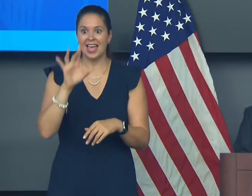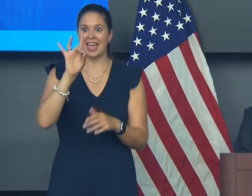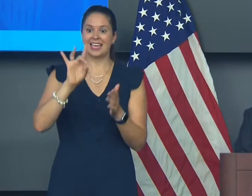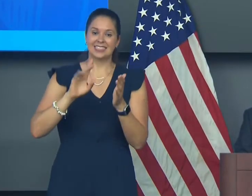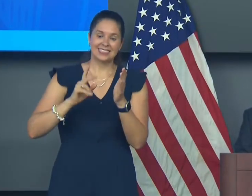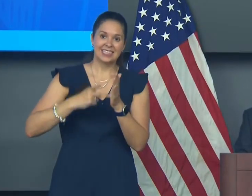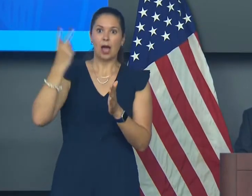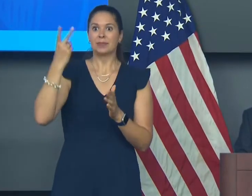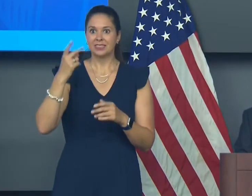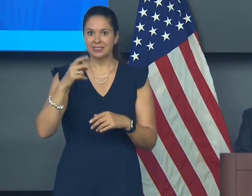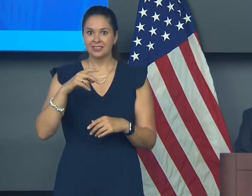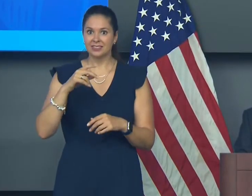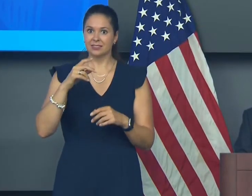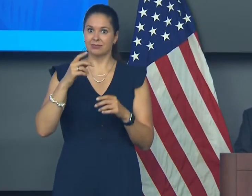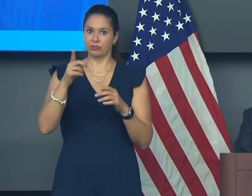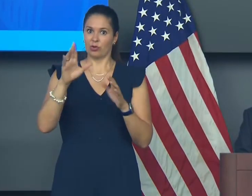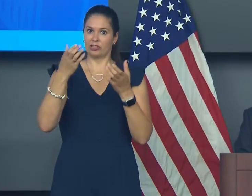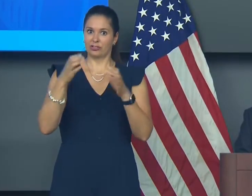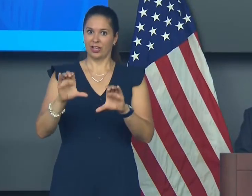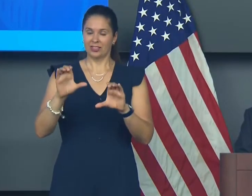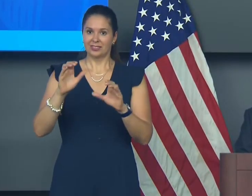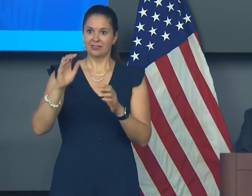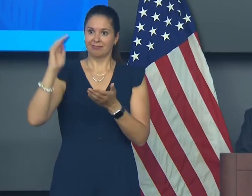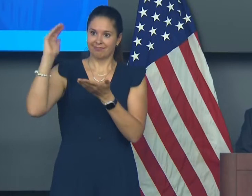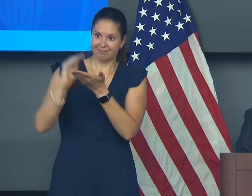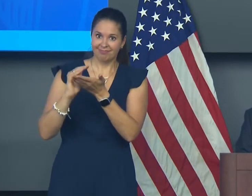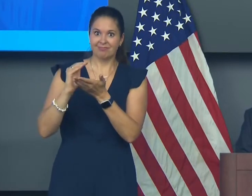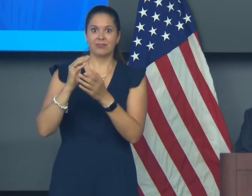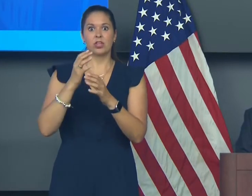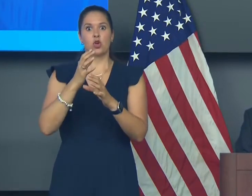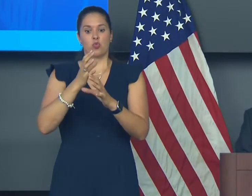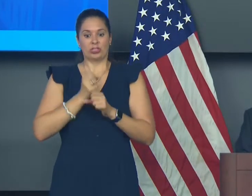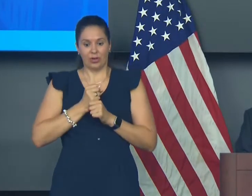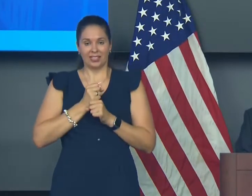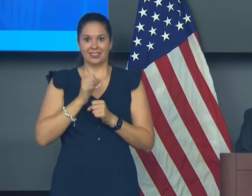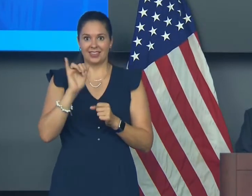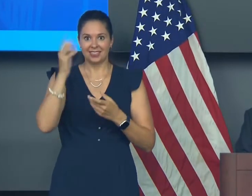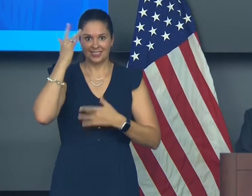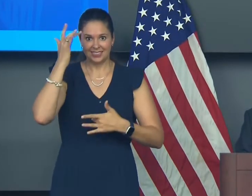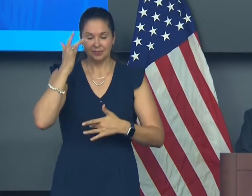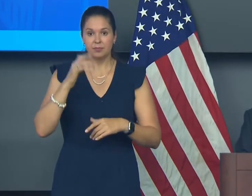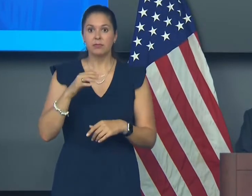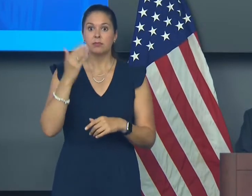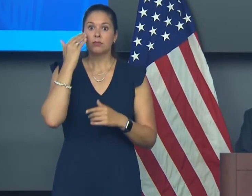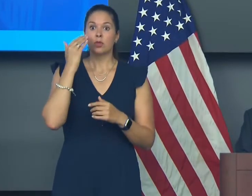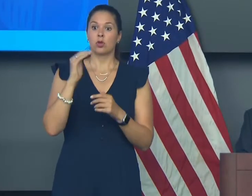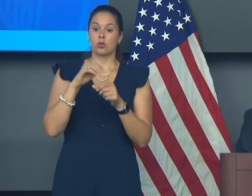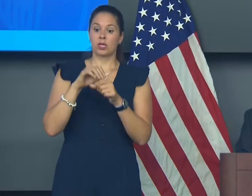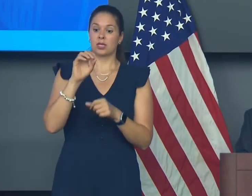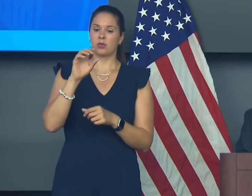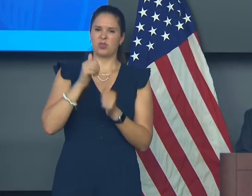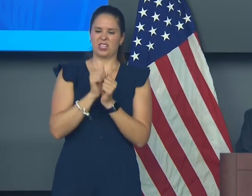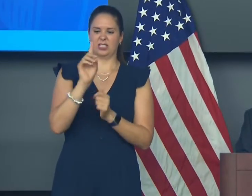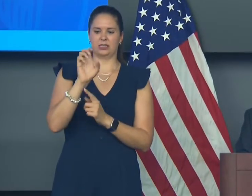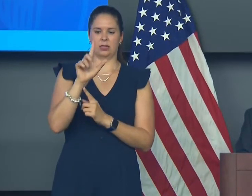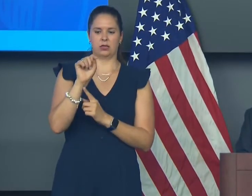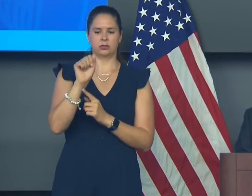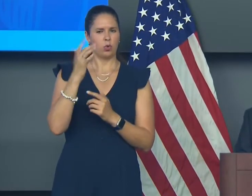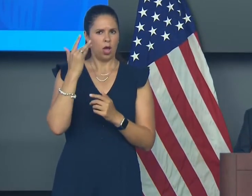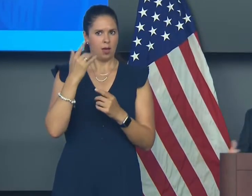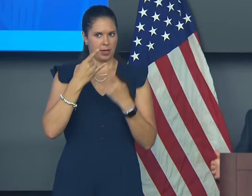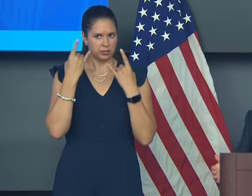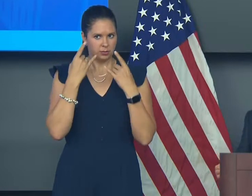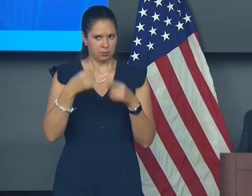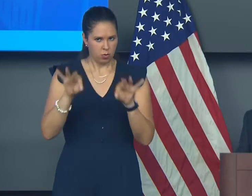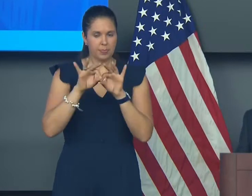of contracting simply COVID-19. Unfortunately, what we do know now with Delta, and this is why universal masking is so important, is